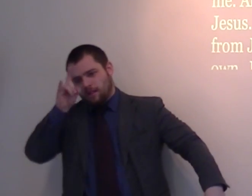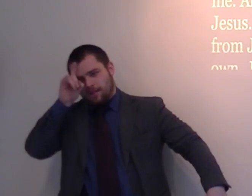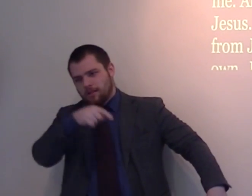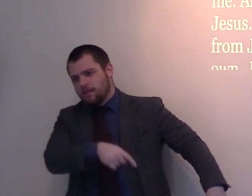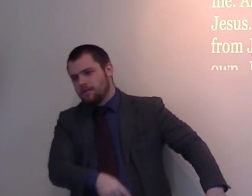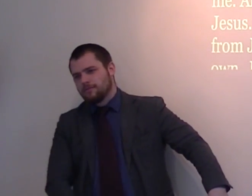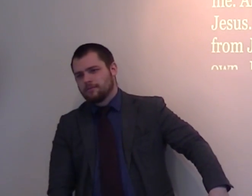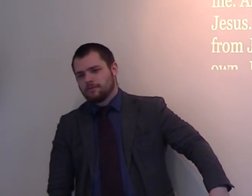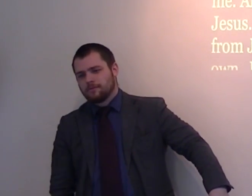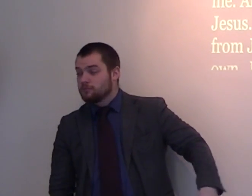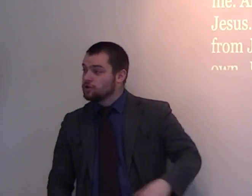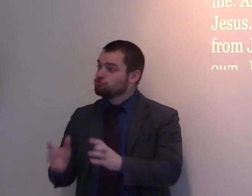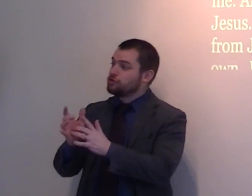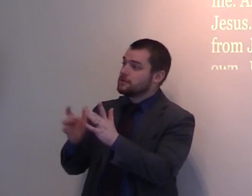Without Jesus, my sin would control me.